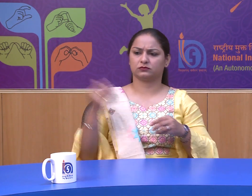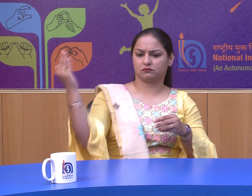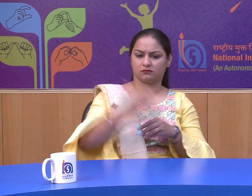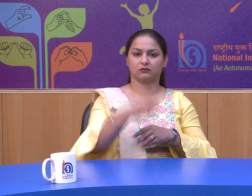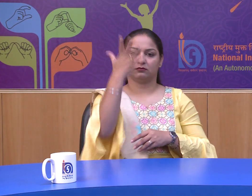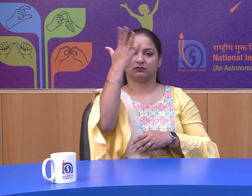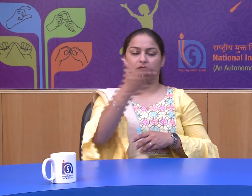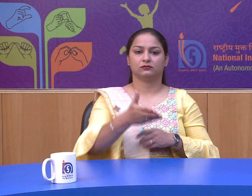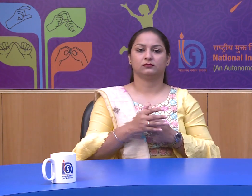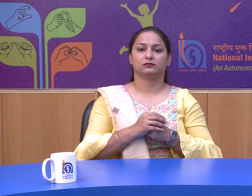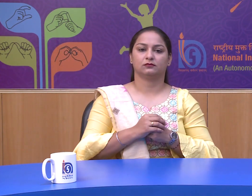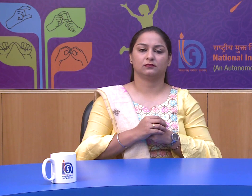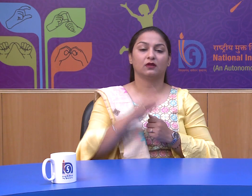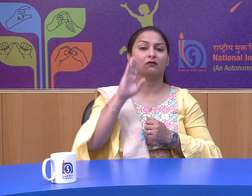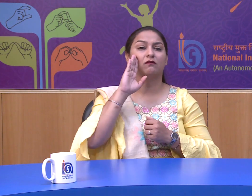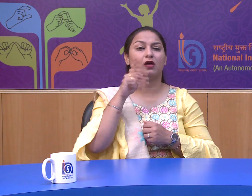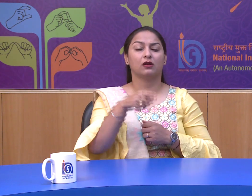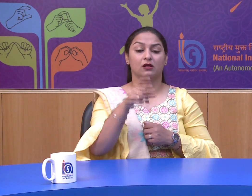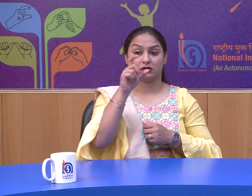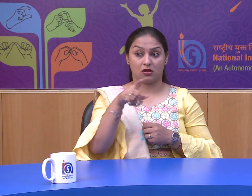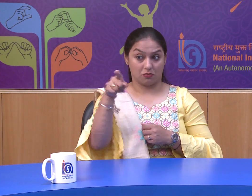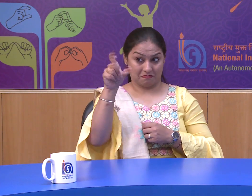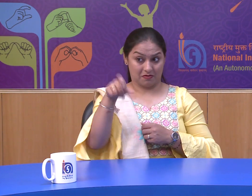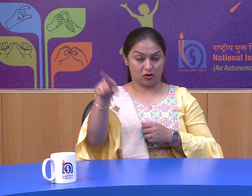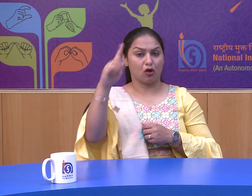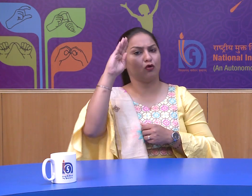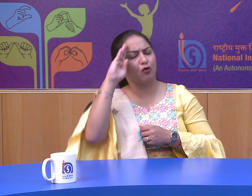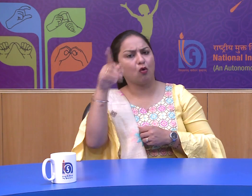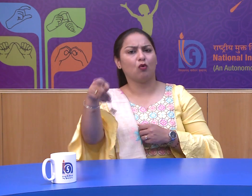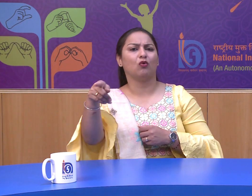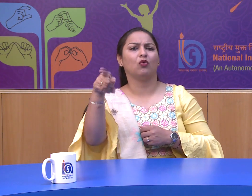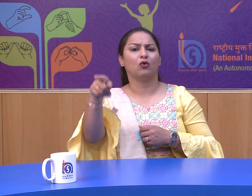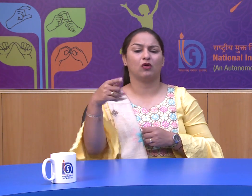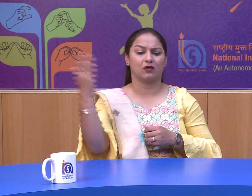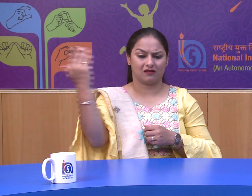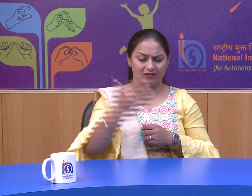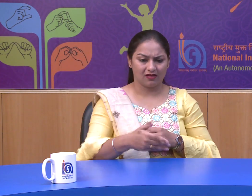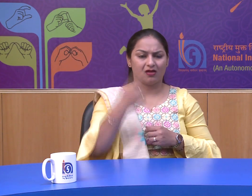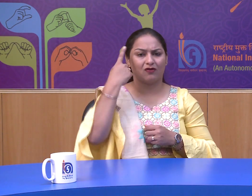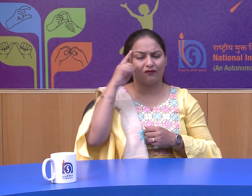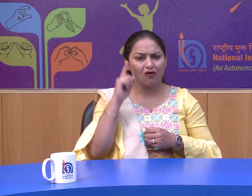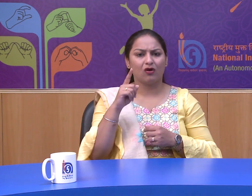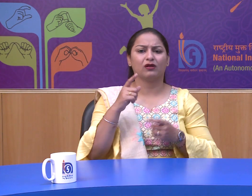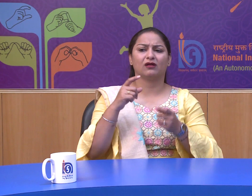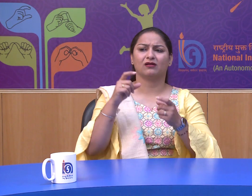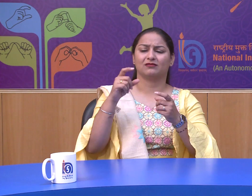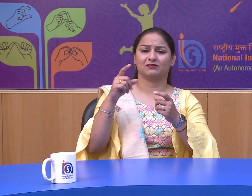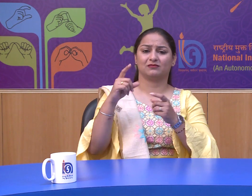ahead when they know about the vast army and strength of